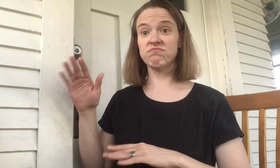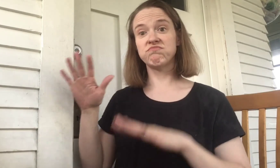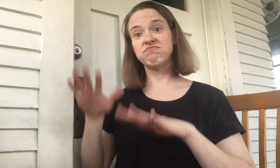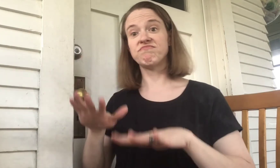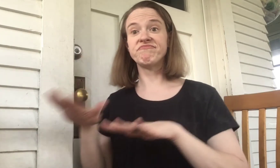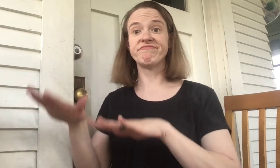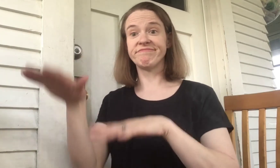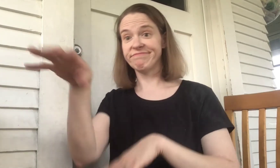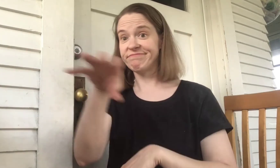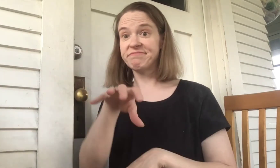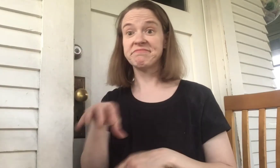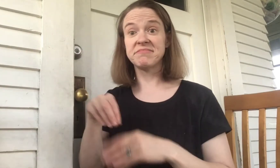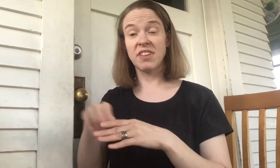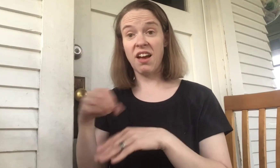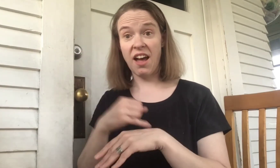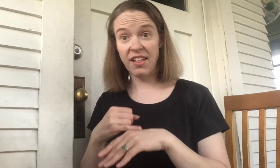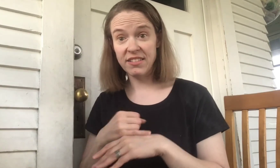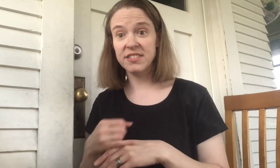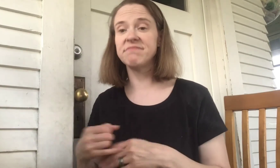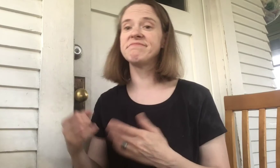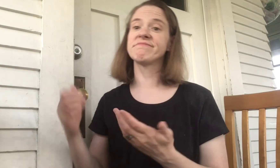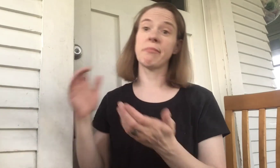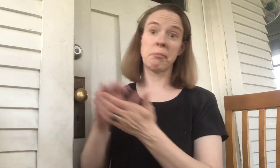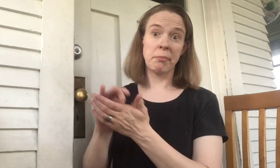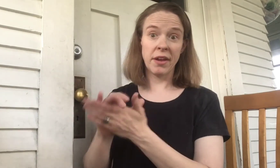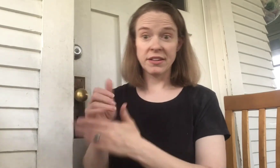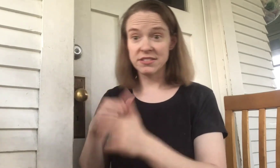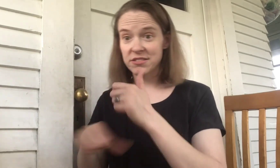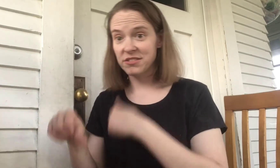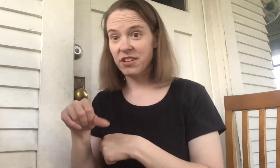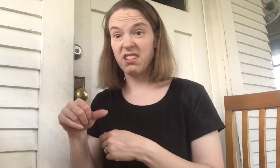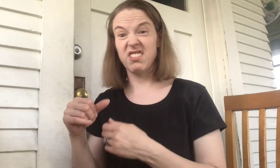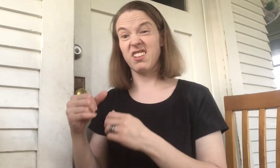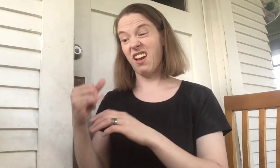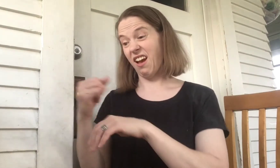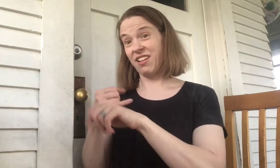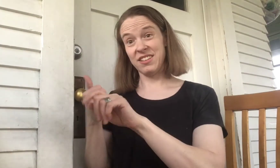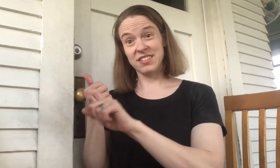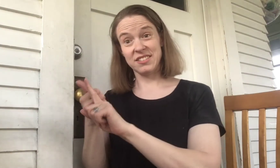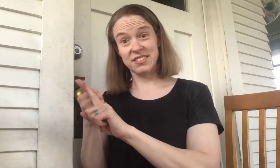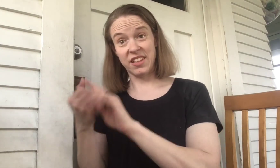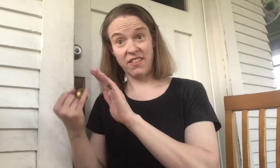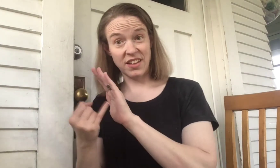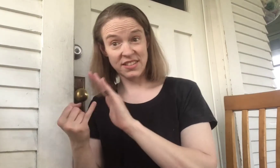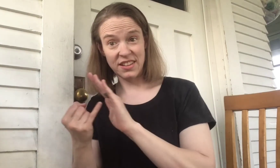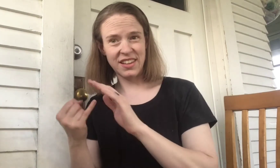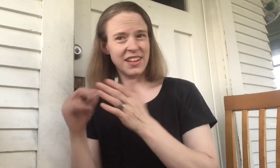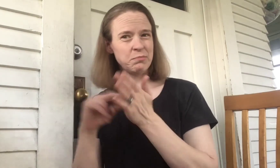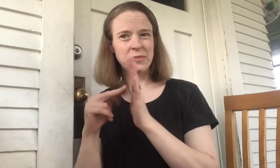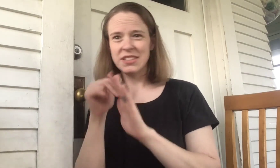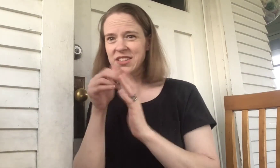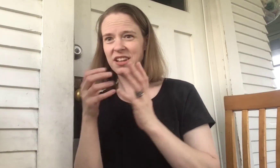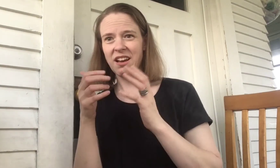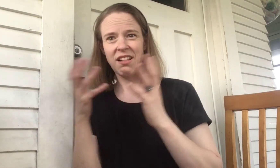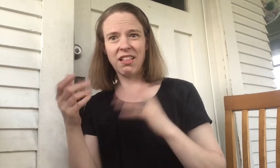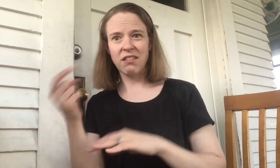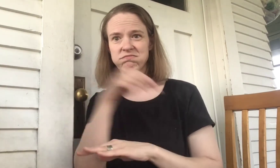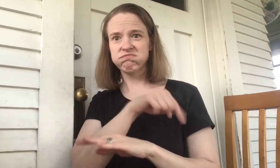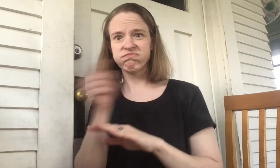So as the islanders settled around Martha's Vineyard and they married each other, the island was isolated, which meant there